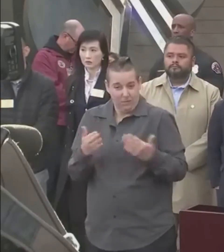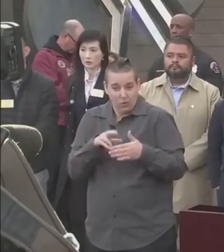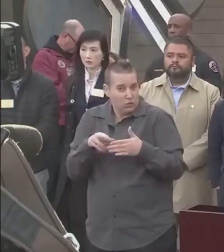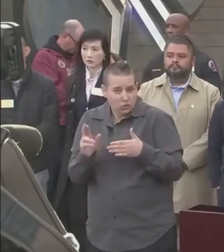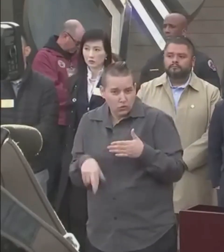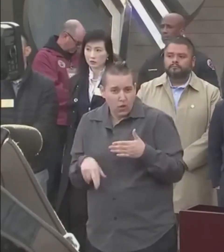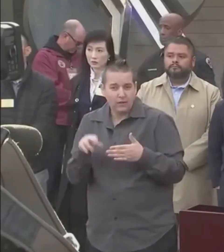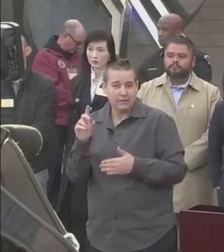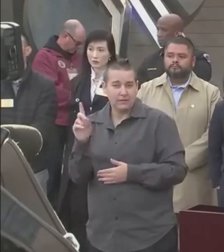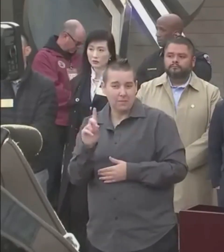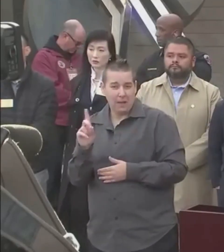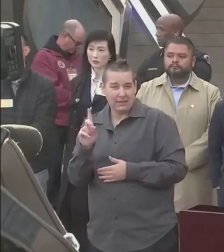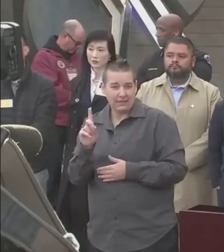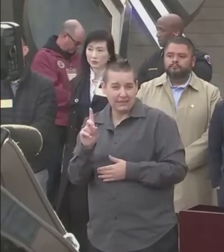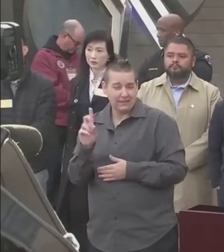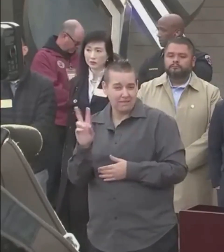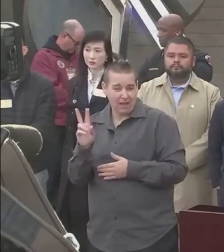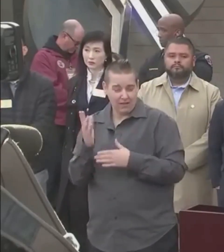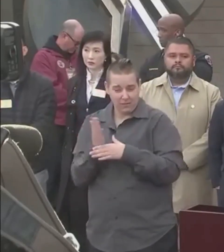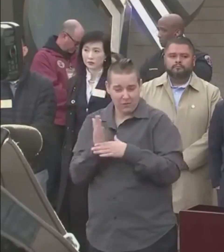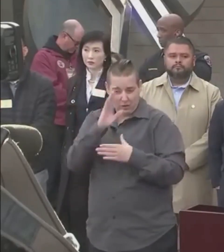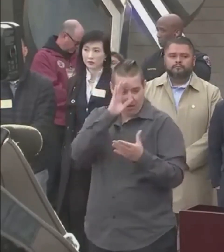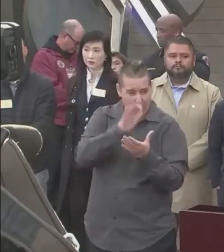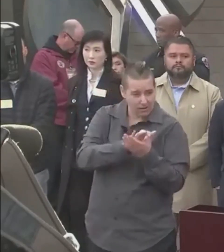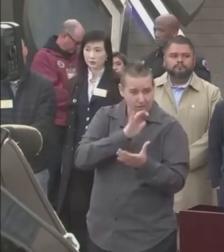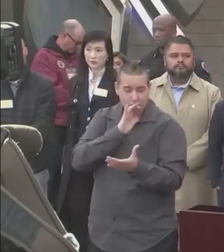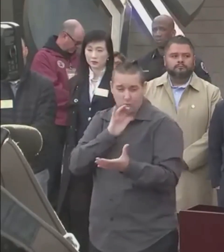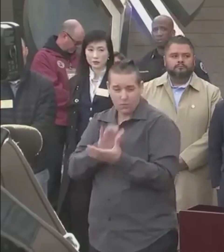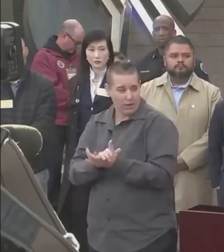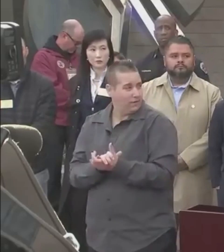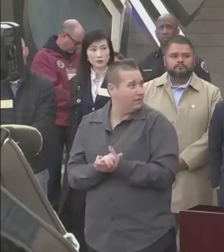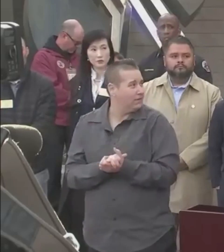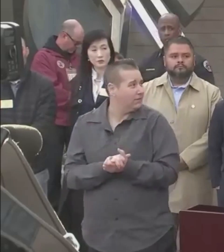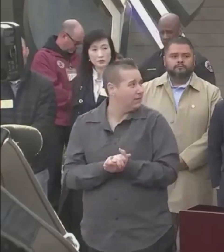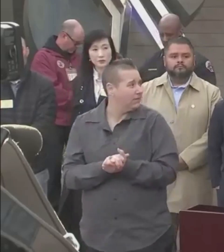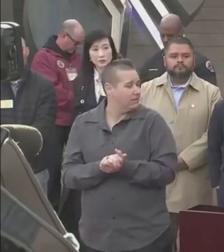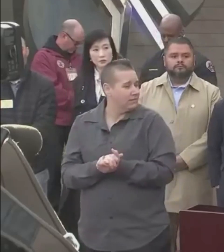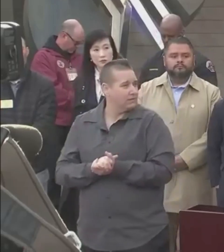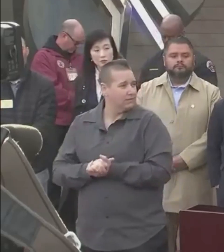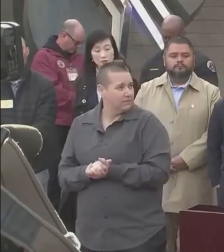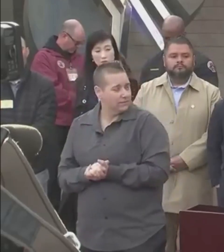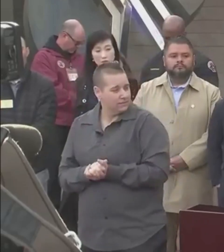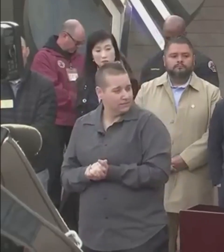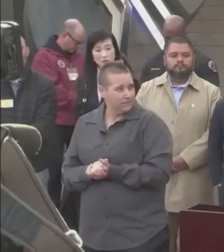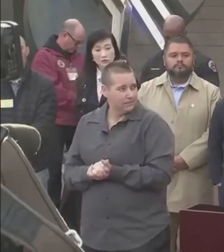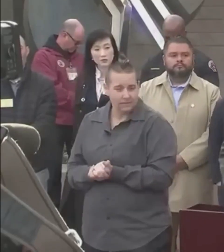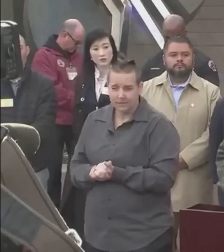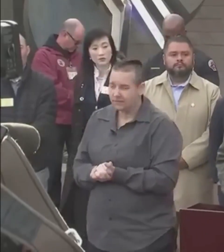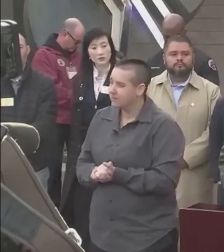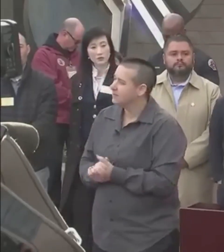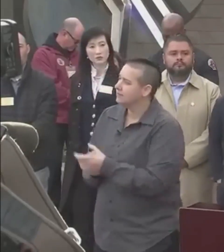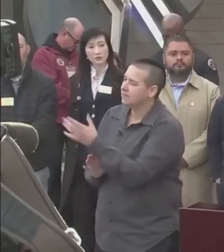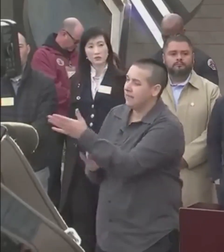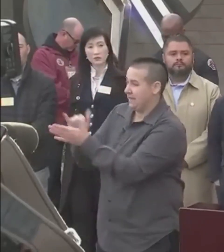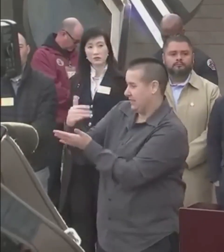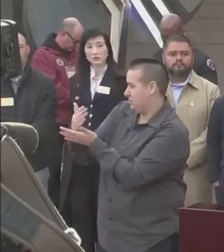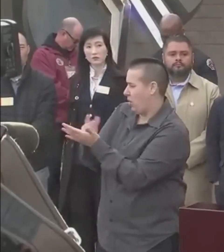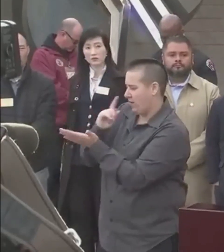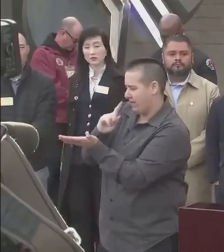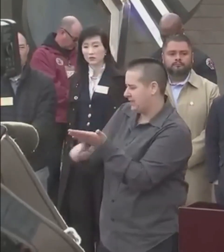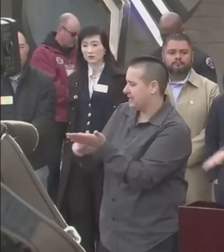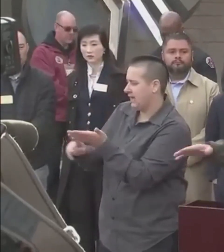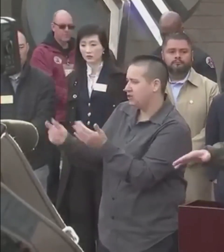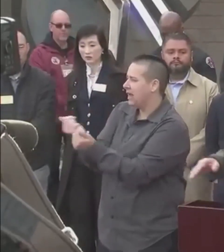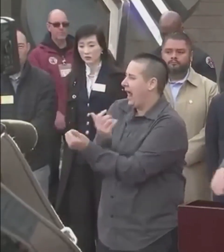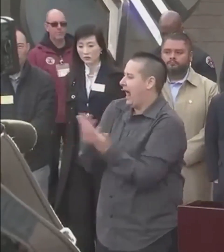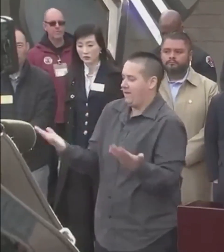trouble, express supplications for the AAPI communities as the whole country remains in fortitude with them. State Senator Dave Min,